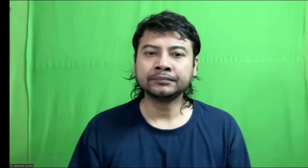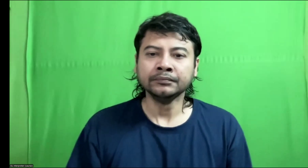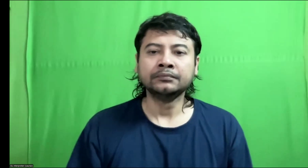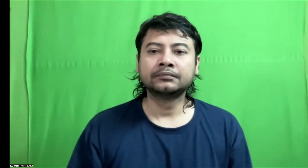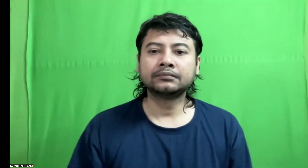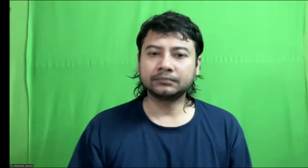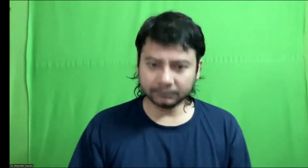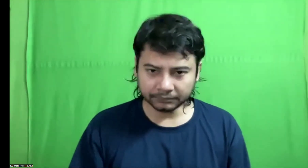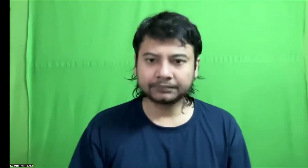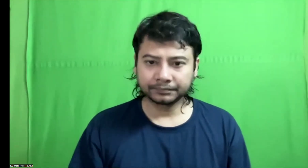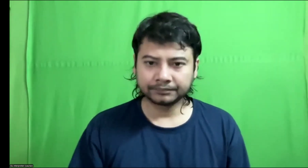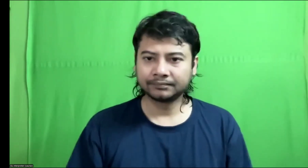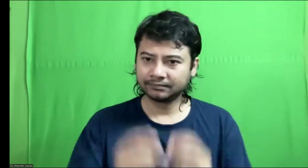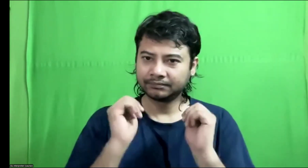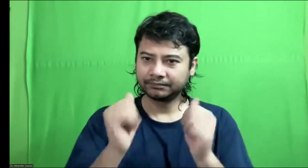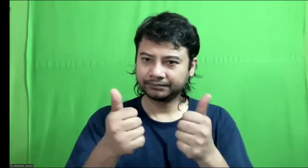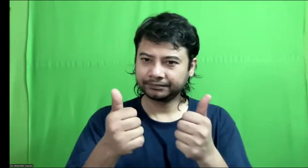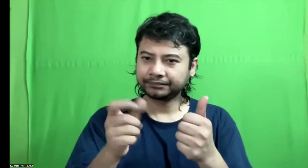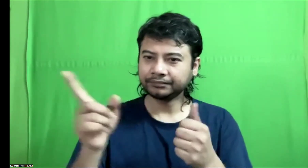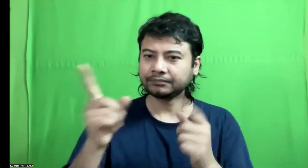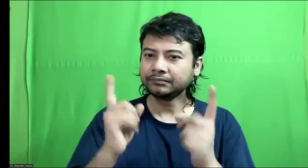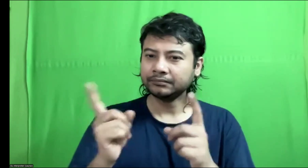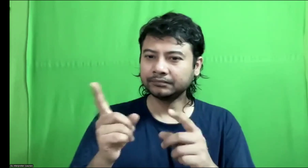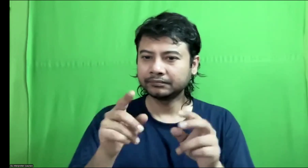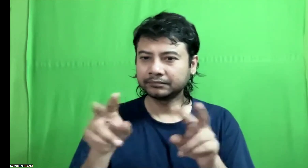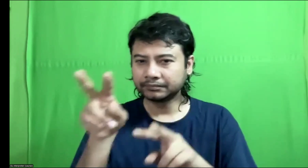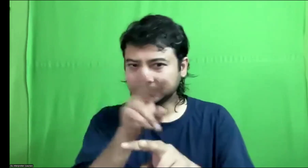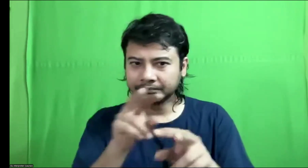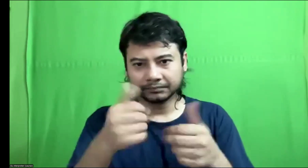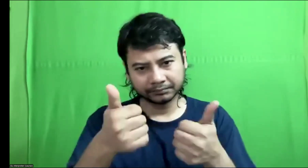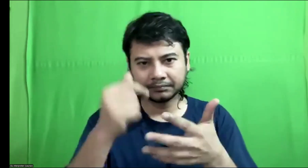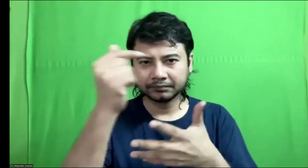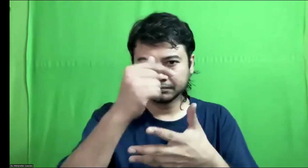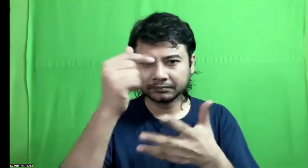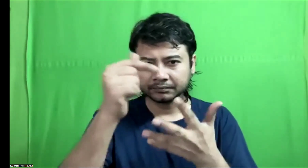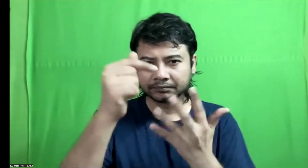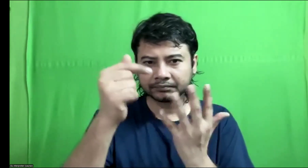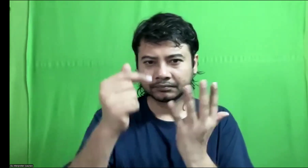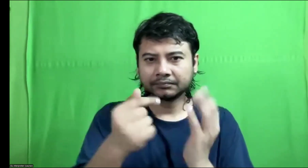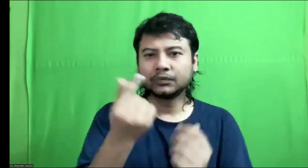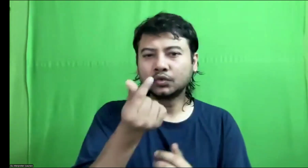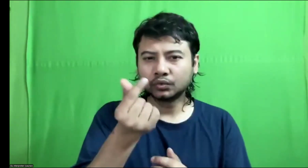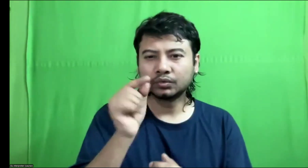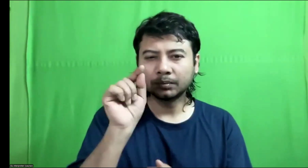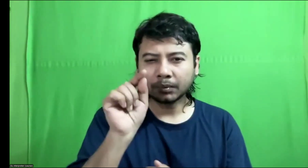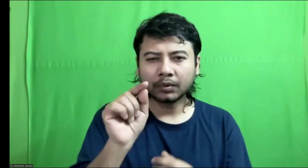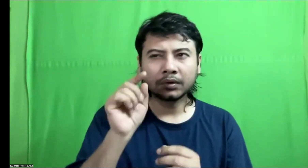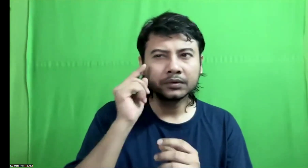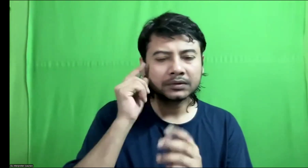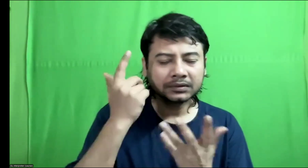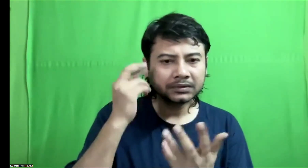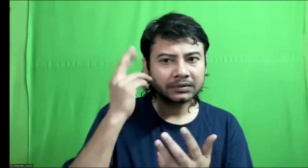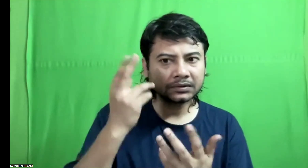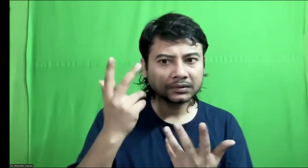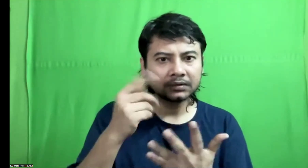So I hope all of you understood all these things, and those who are not offering a ghee lamp will start doing it. It is